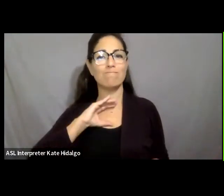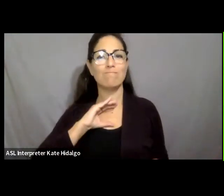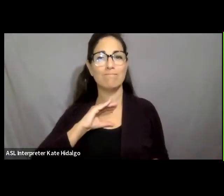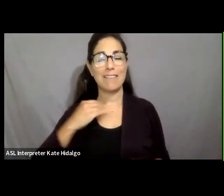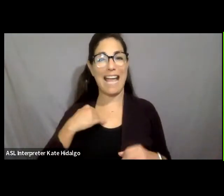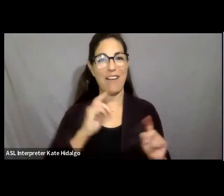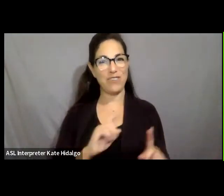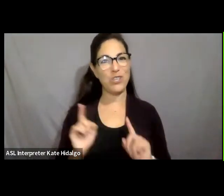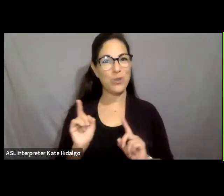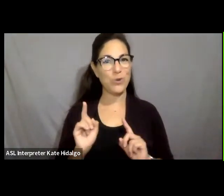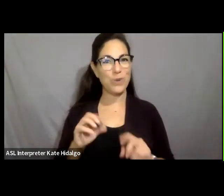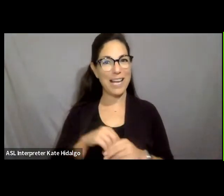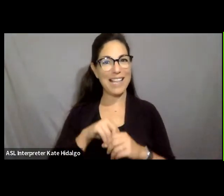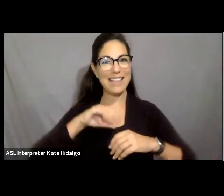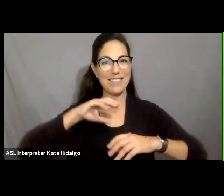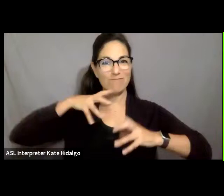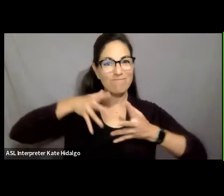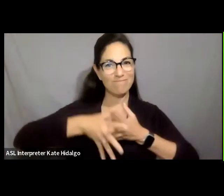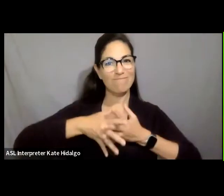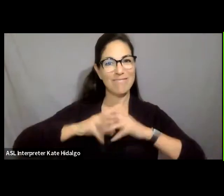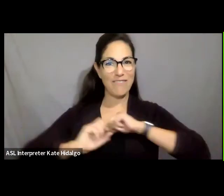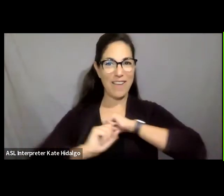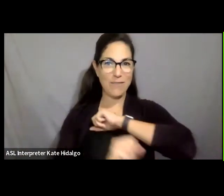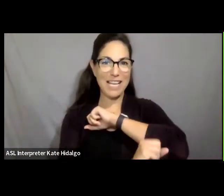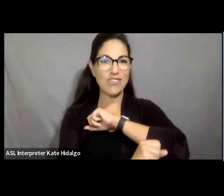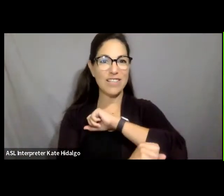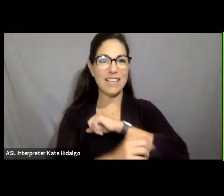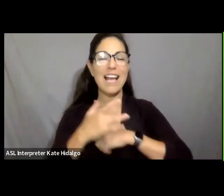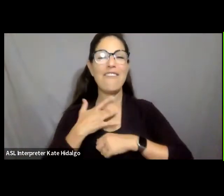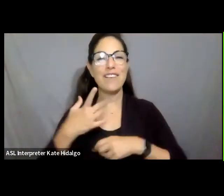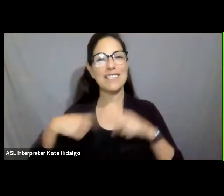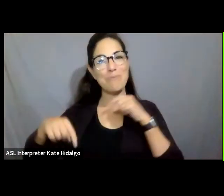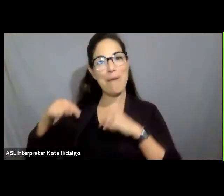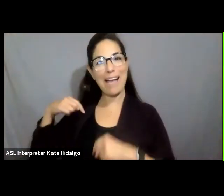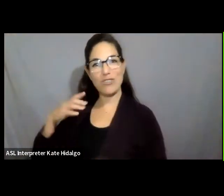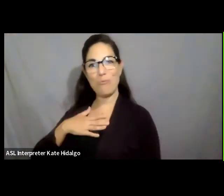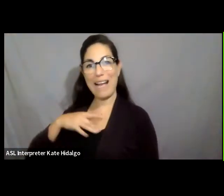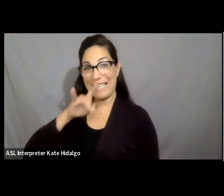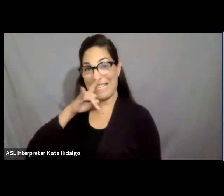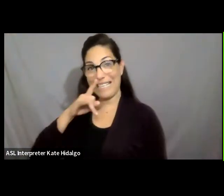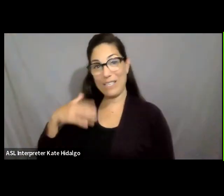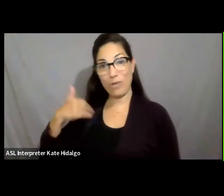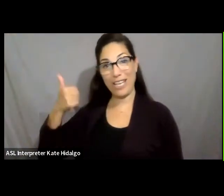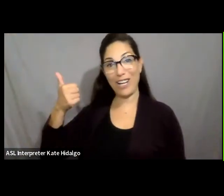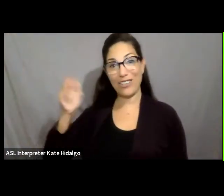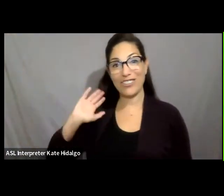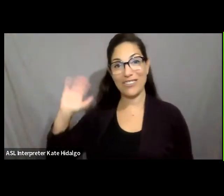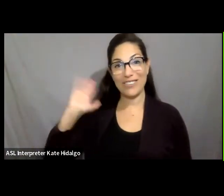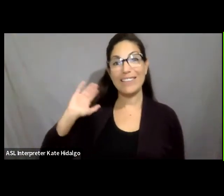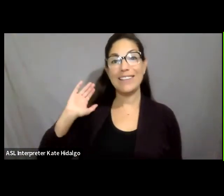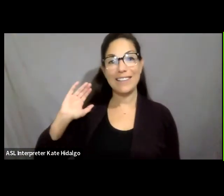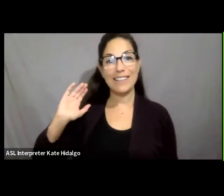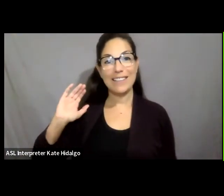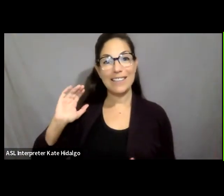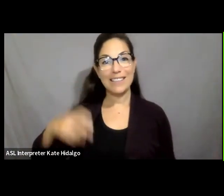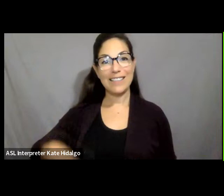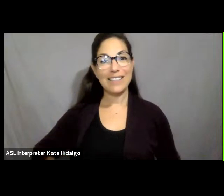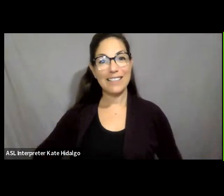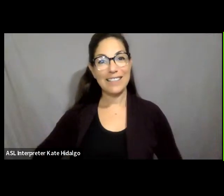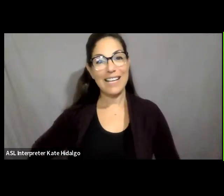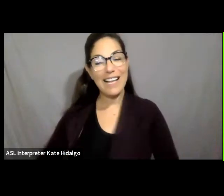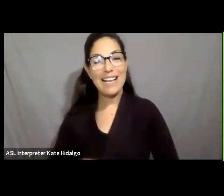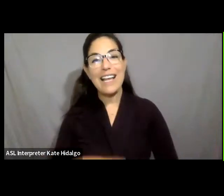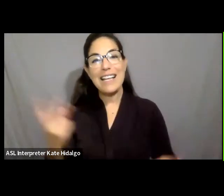you in their foundations. It brings me back to when my kids were younger and navigating